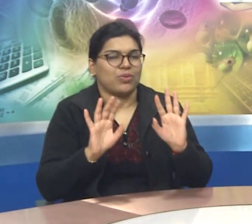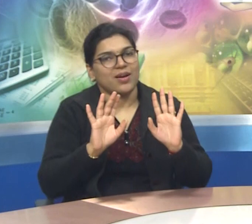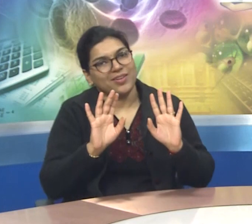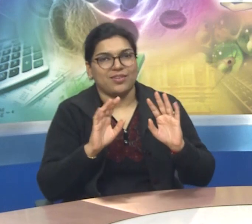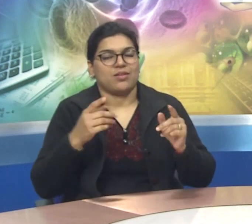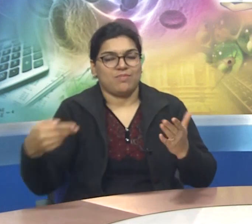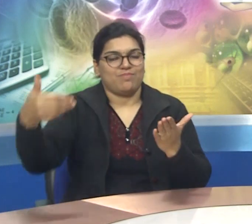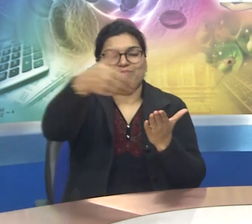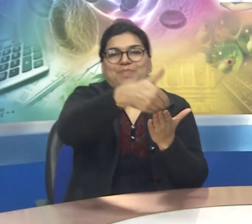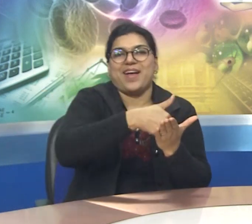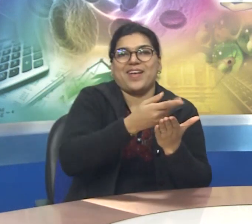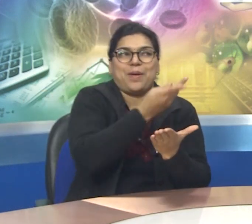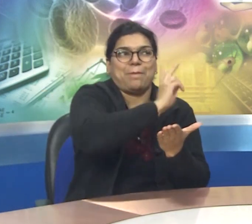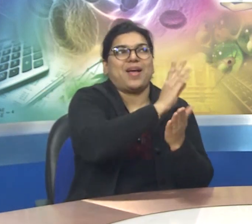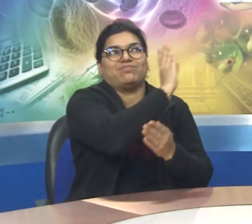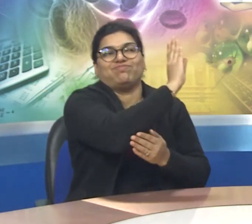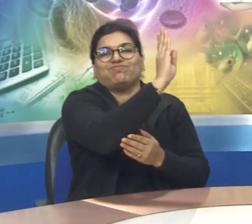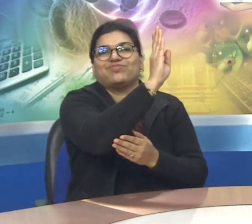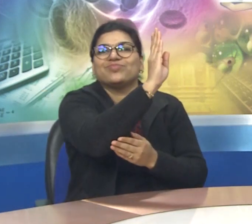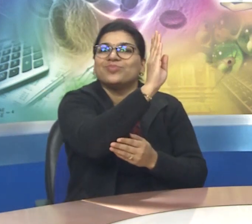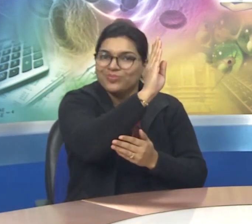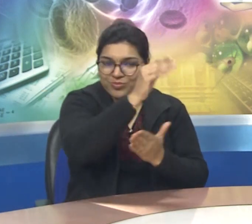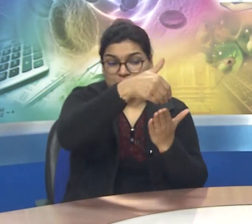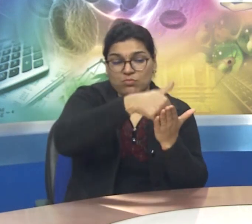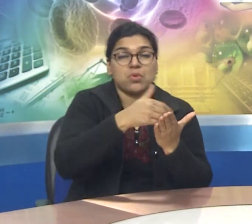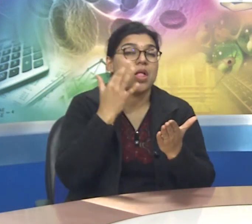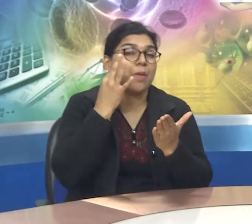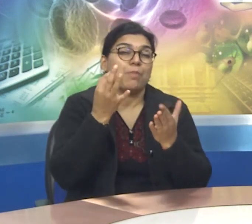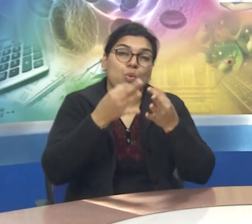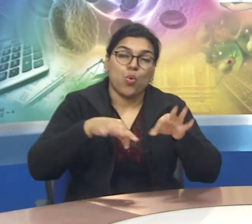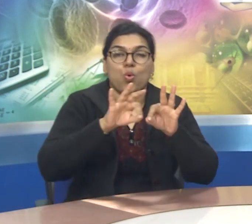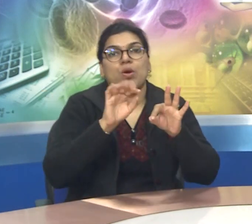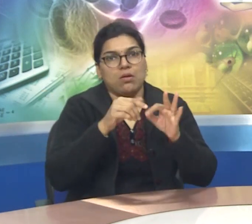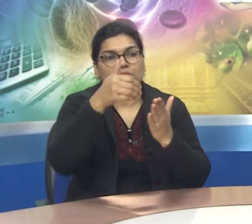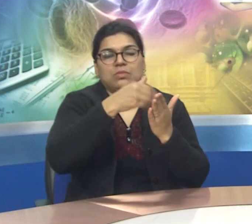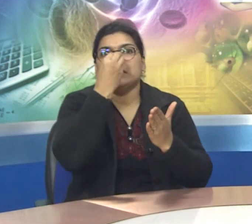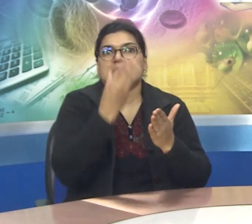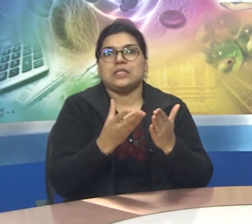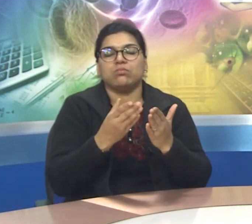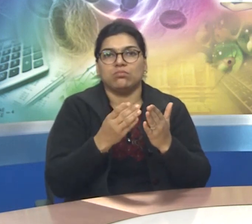reader for the document having a subject as the